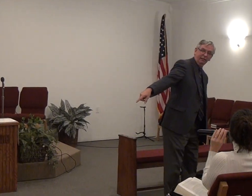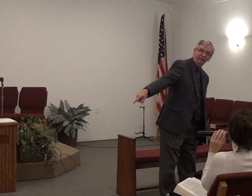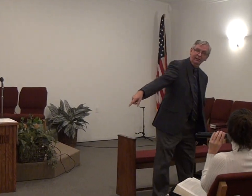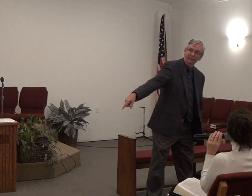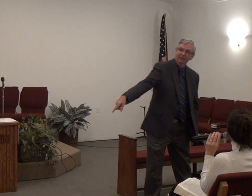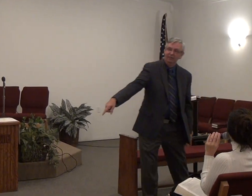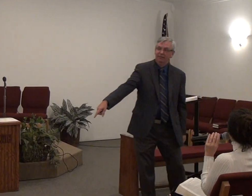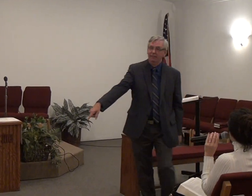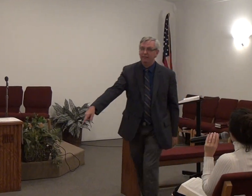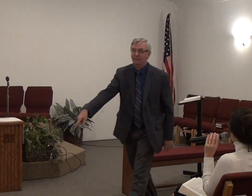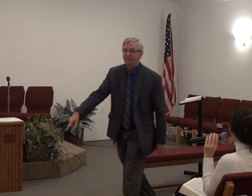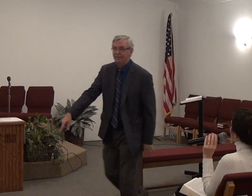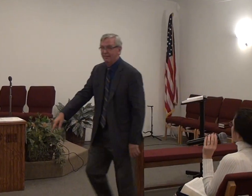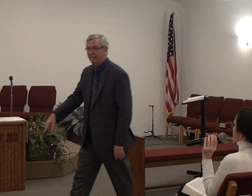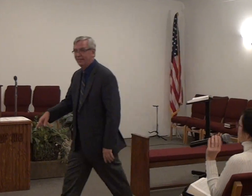And they would go around.